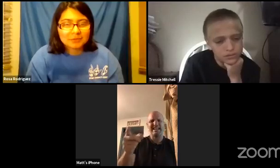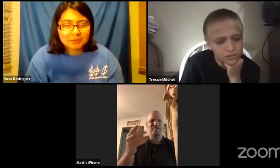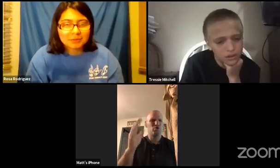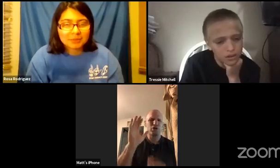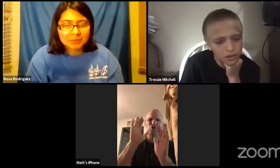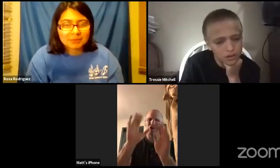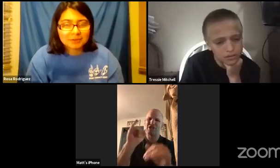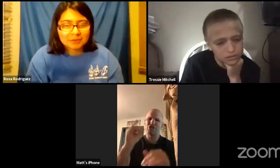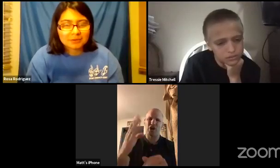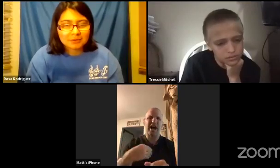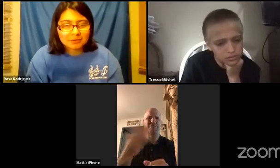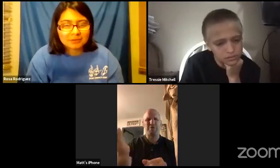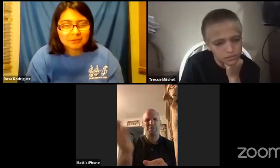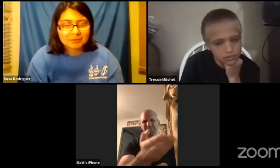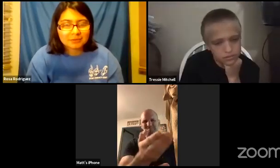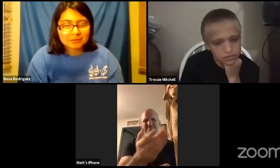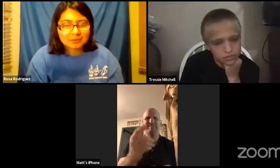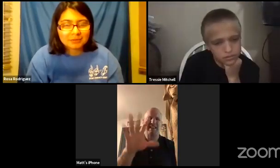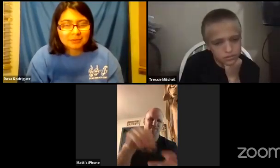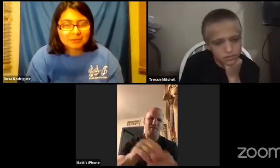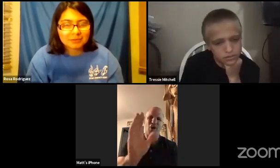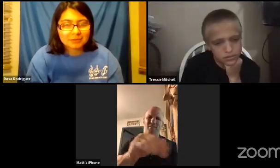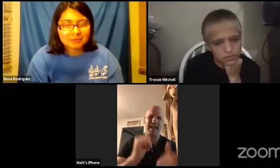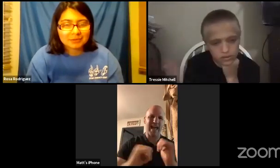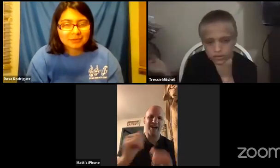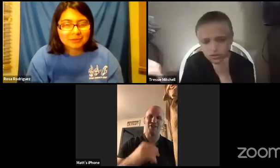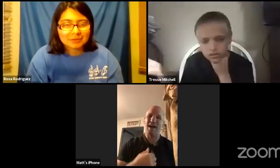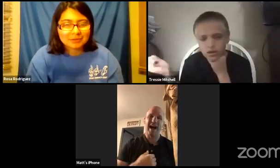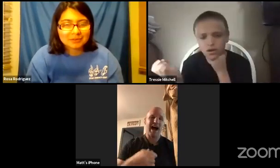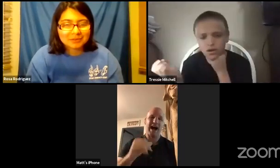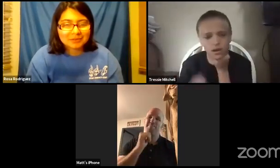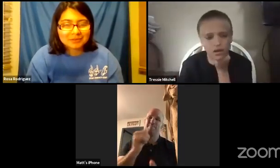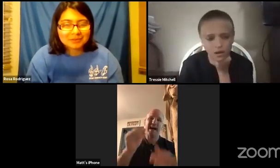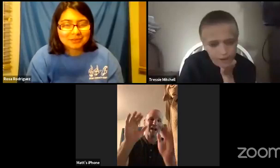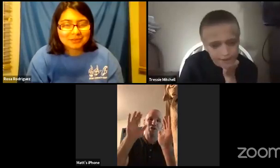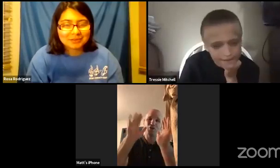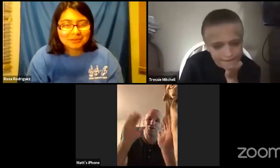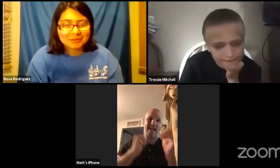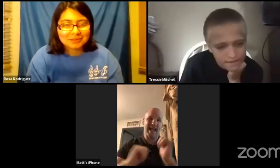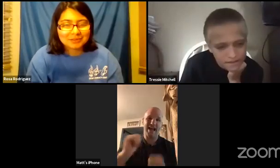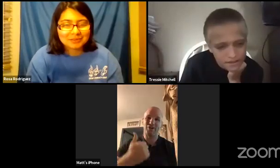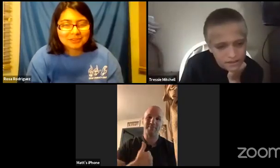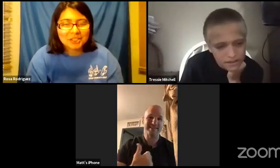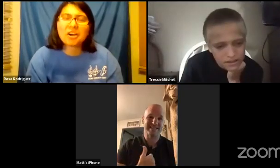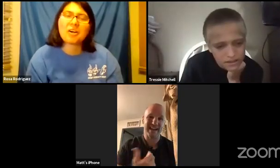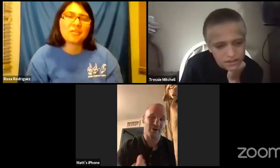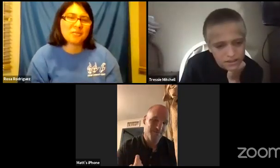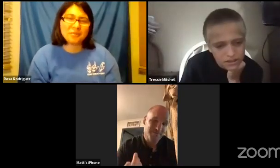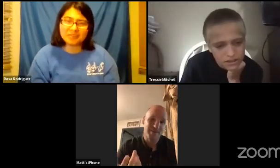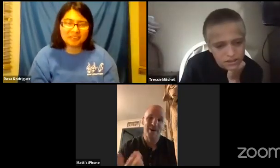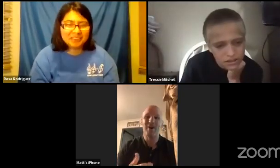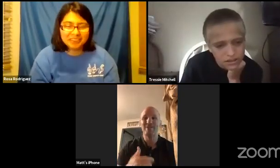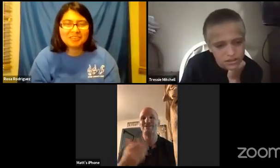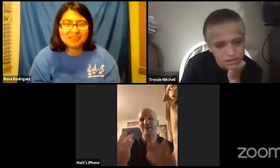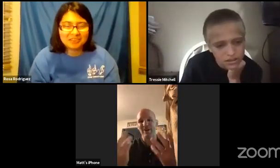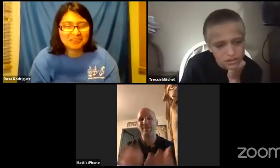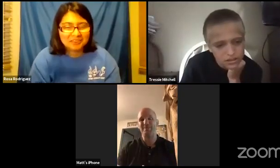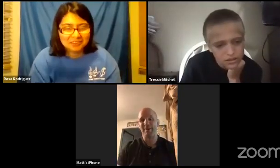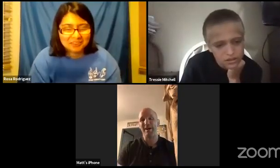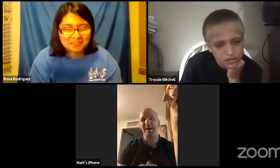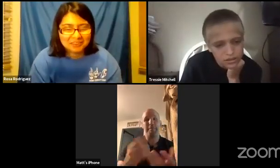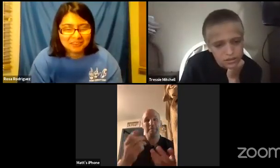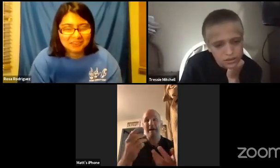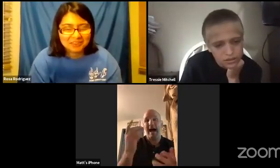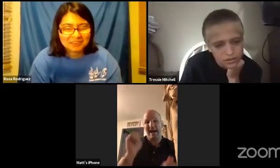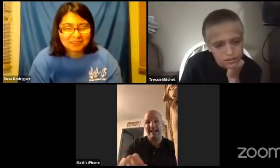Harvard is the deaf actor, and he did an amazing job playing me, Matt Hamill, in The Hammer. I'm not